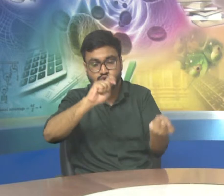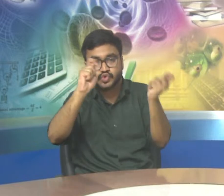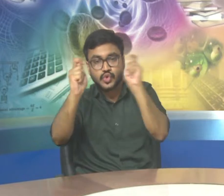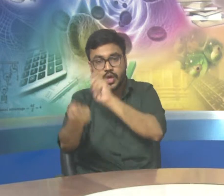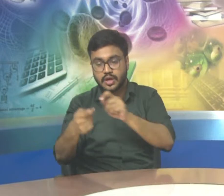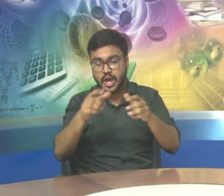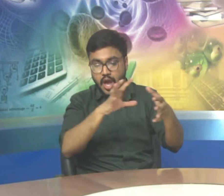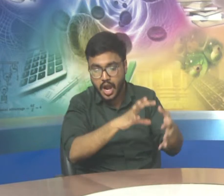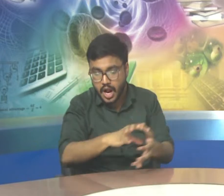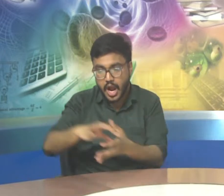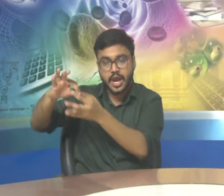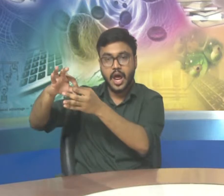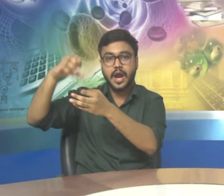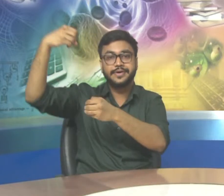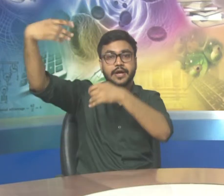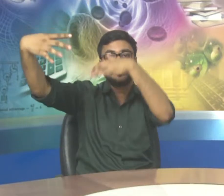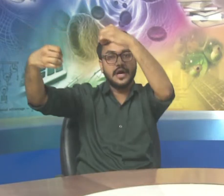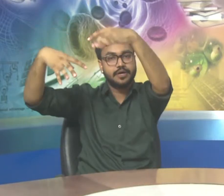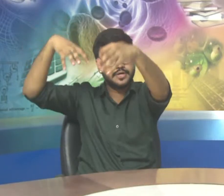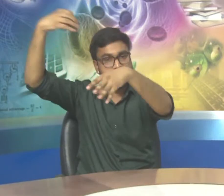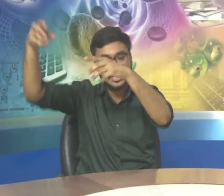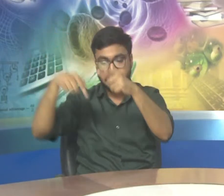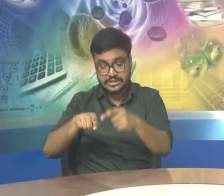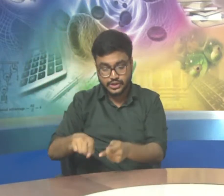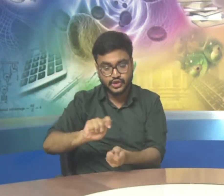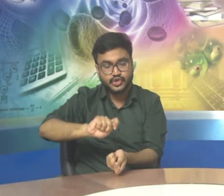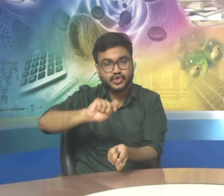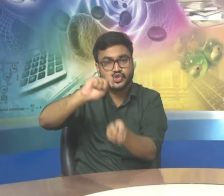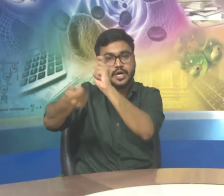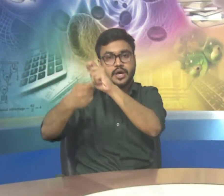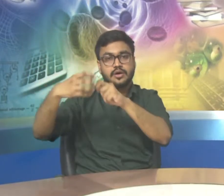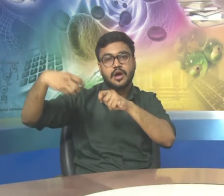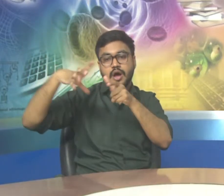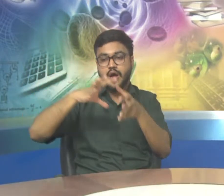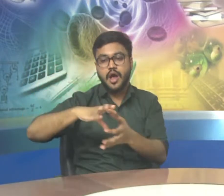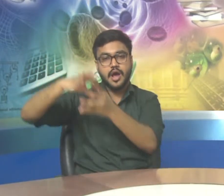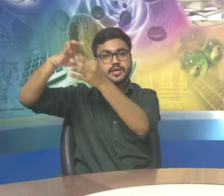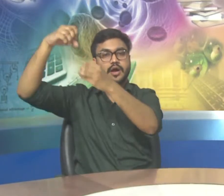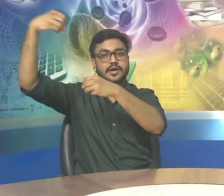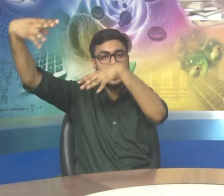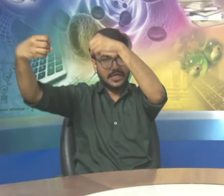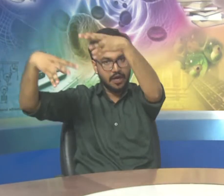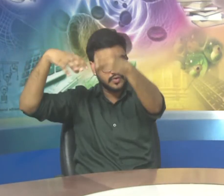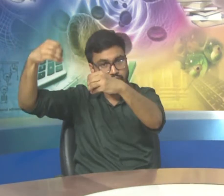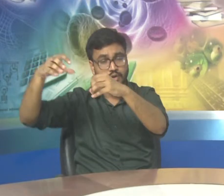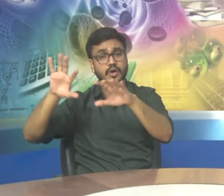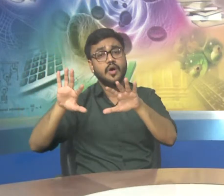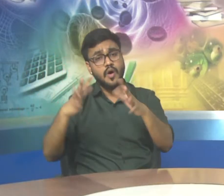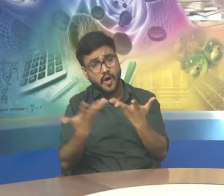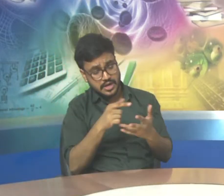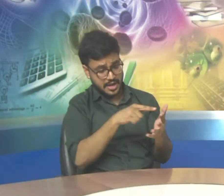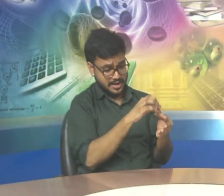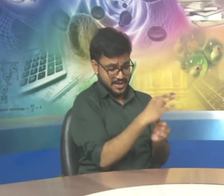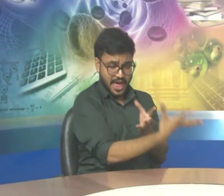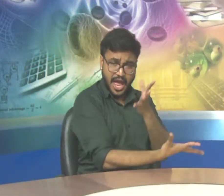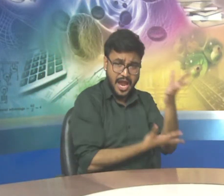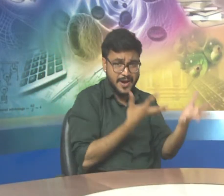For example, there is a solar panel which absorb the light energy